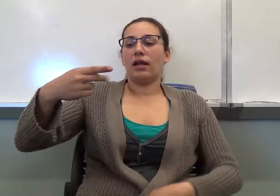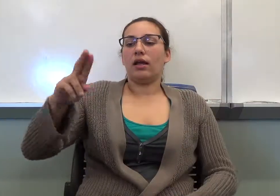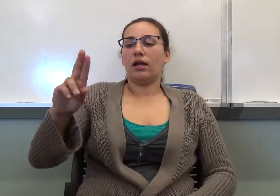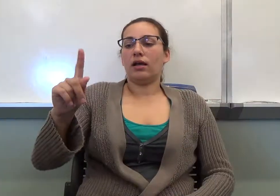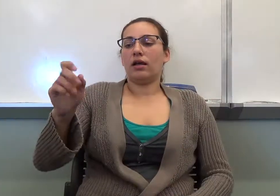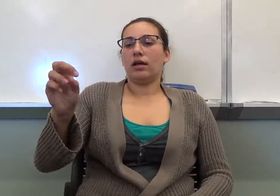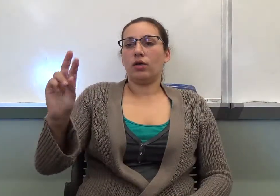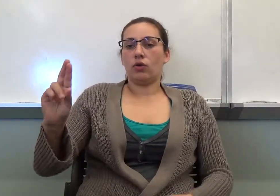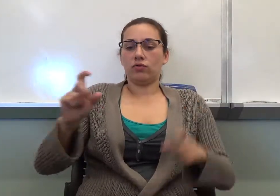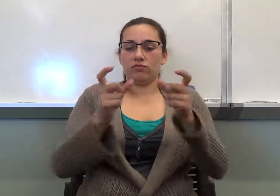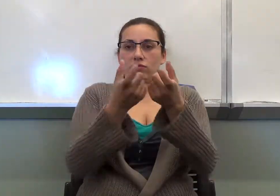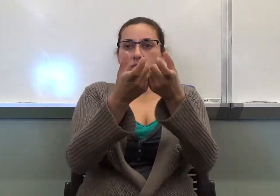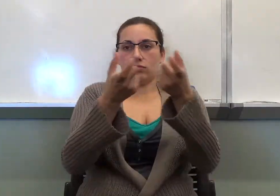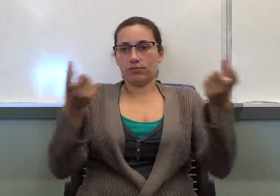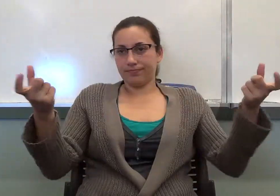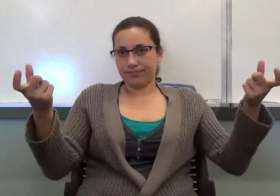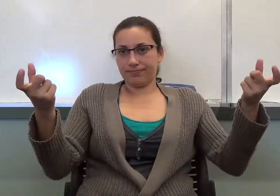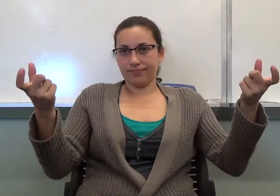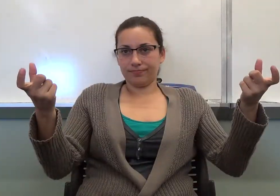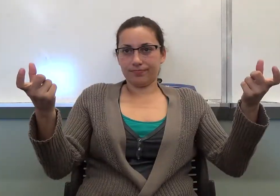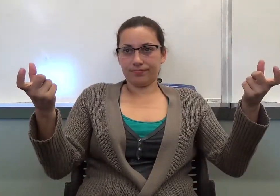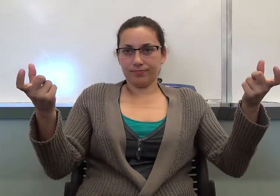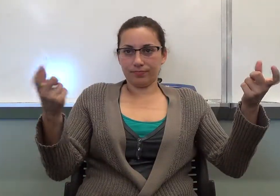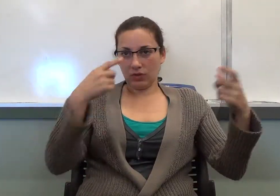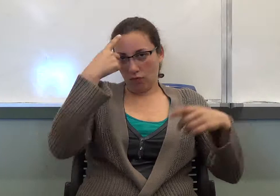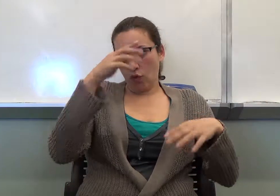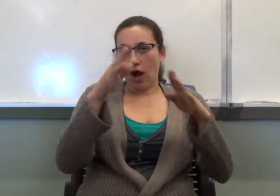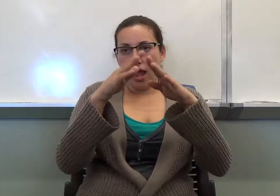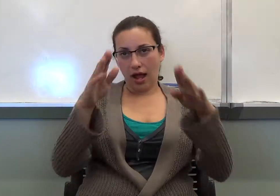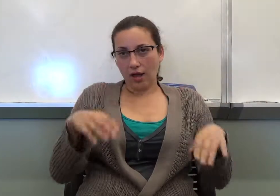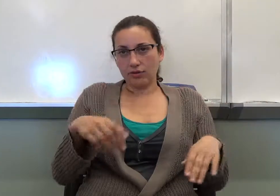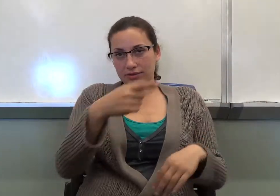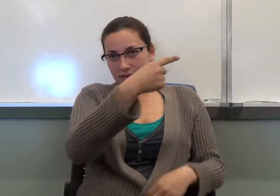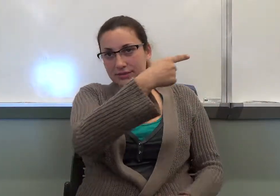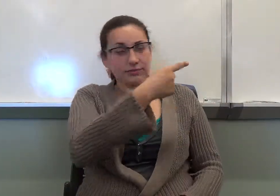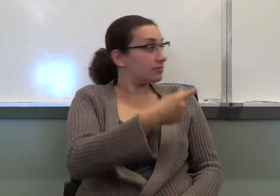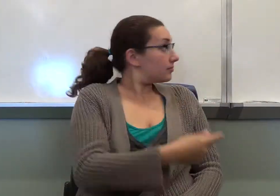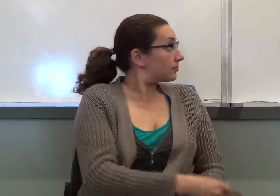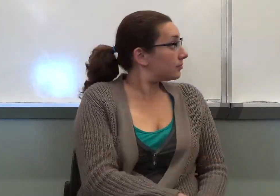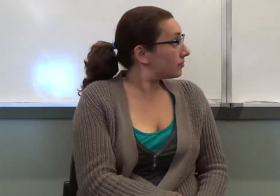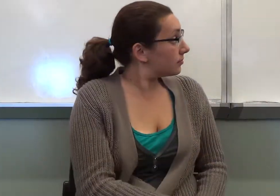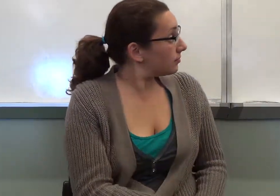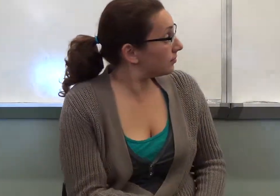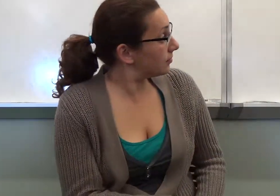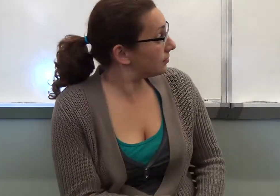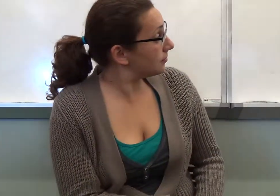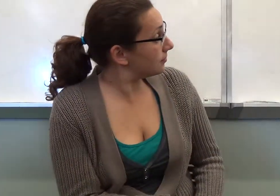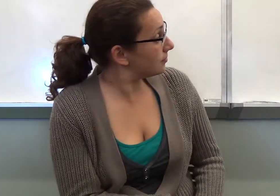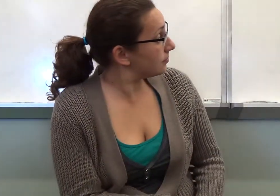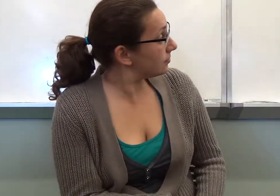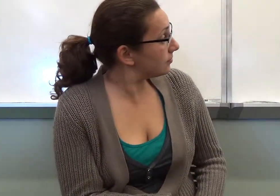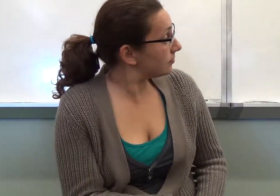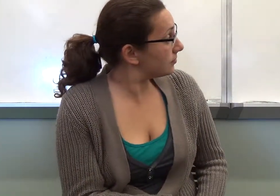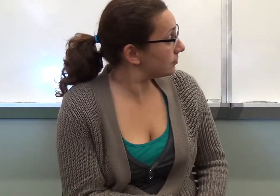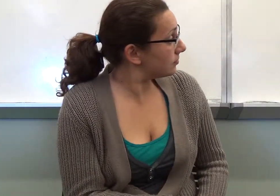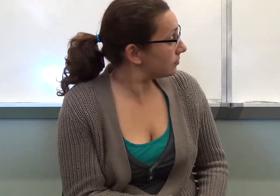Okay, so that gives us 0 here, and 8 and 8 is 16, and 6 and 6 is 12, 16 and 12